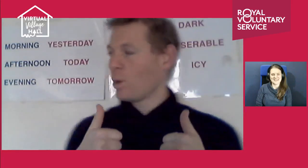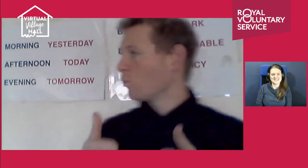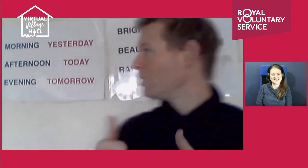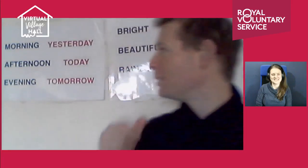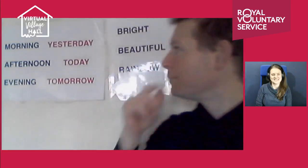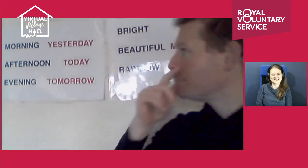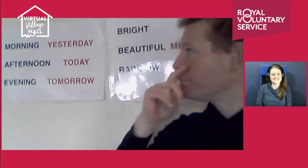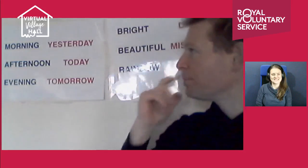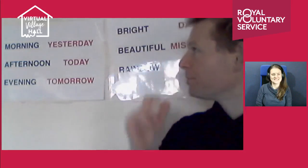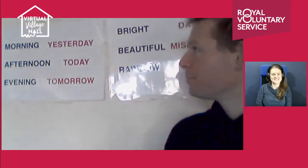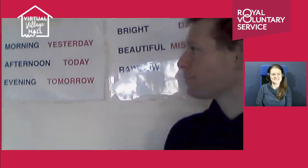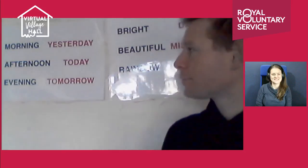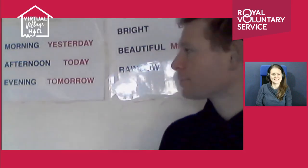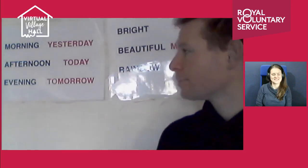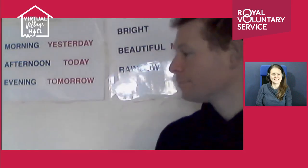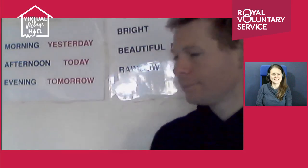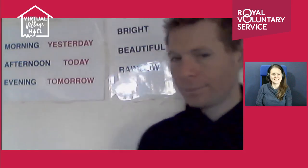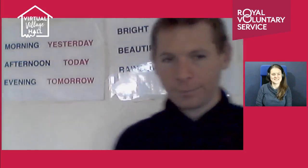Okay.